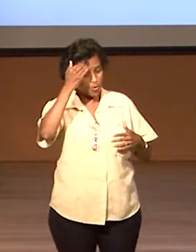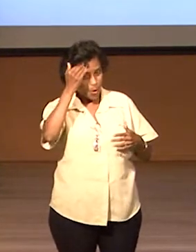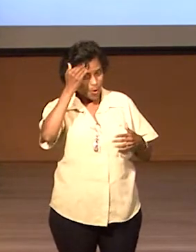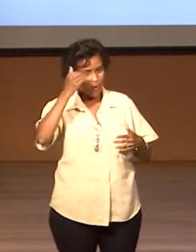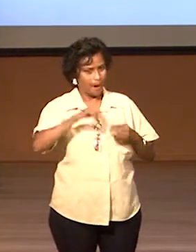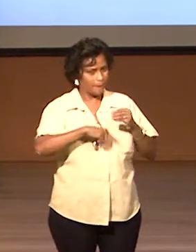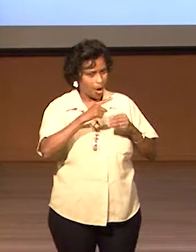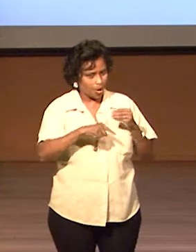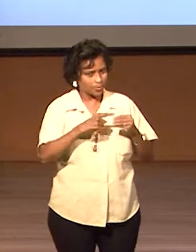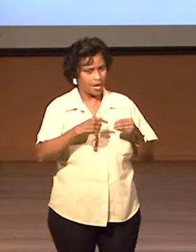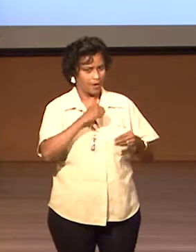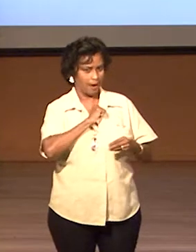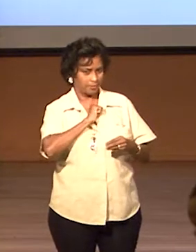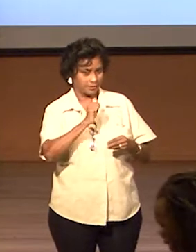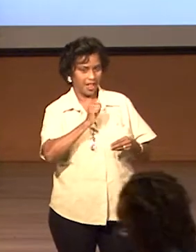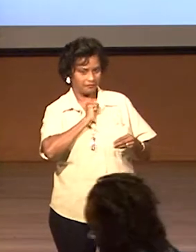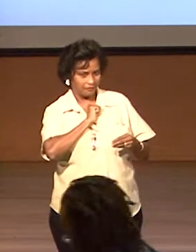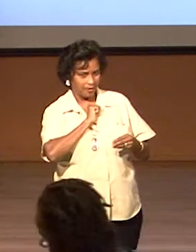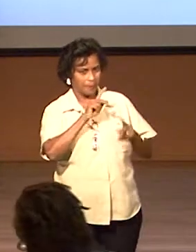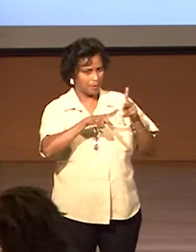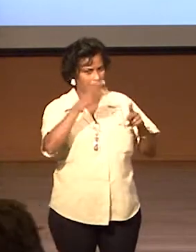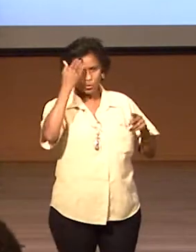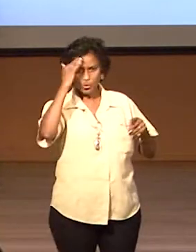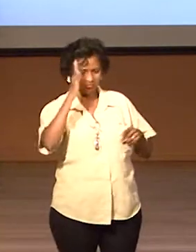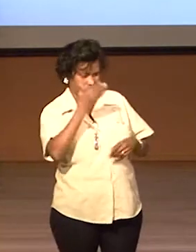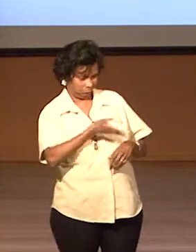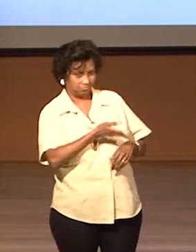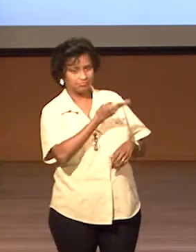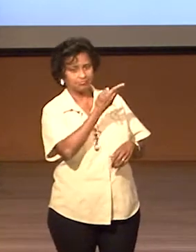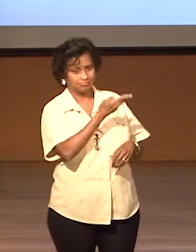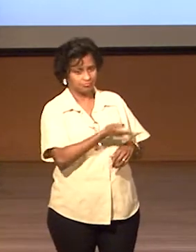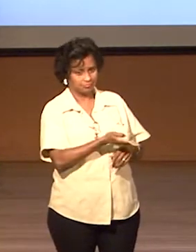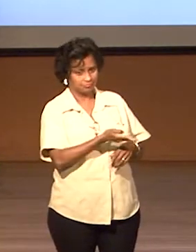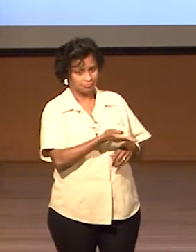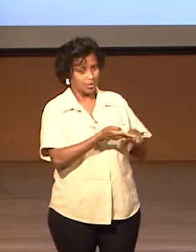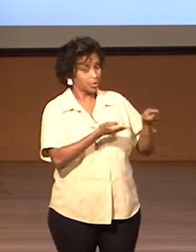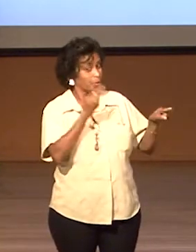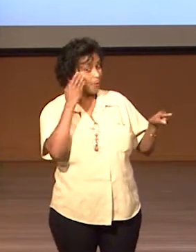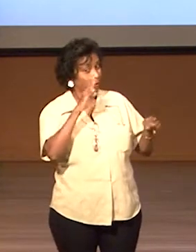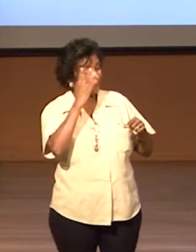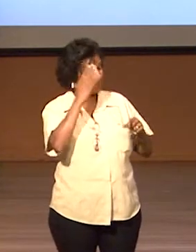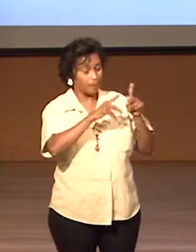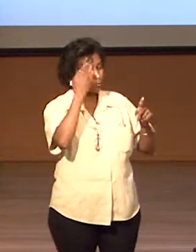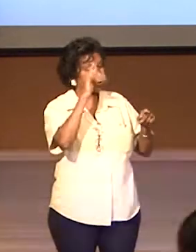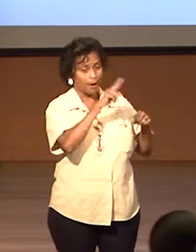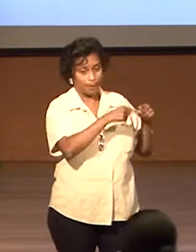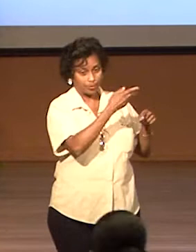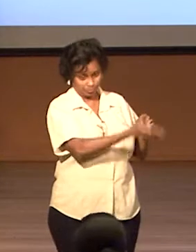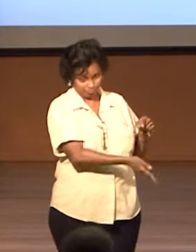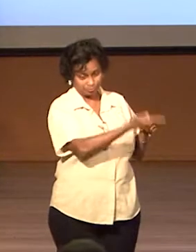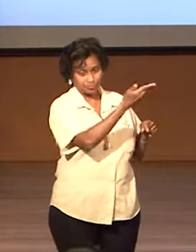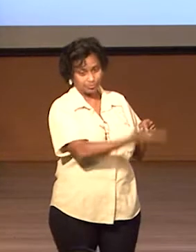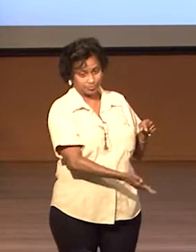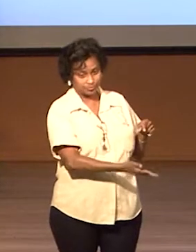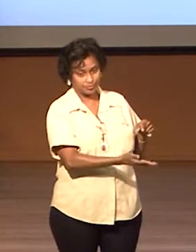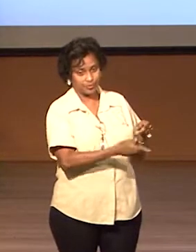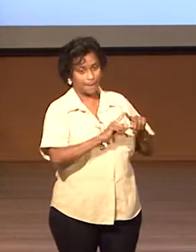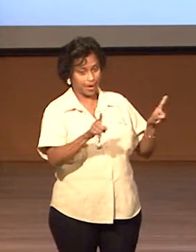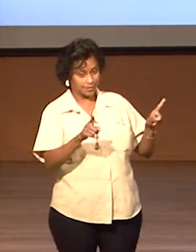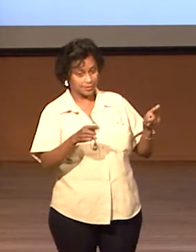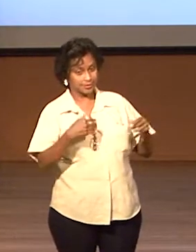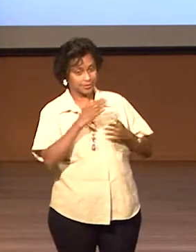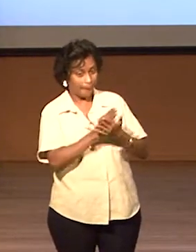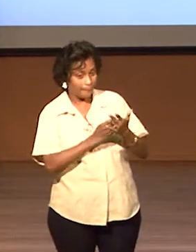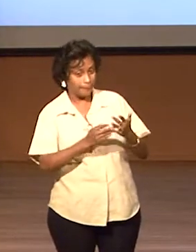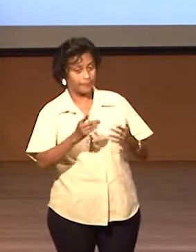others don't know. And of course, there will be times when others need to know those things. For example, somebody who